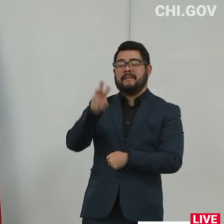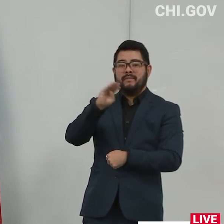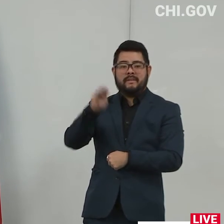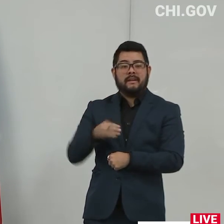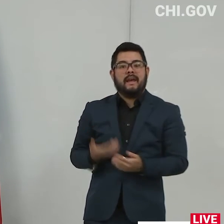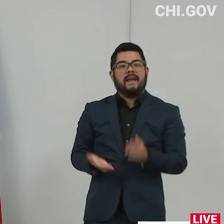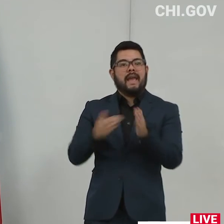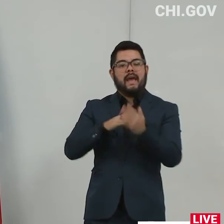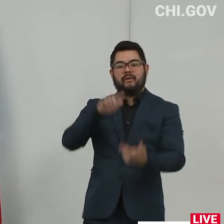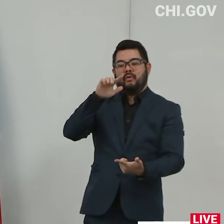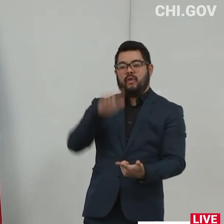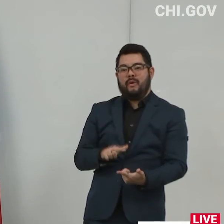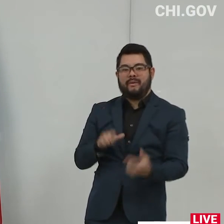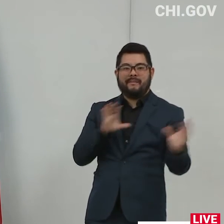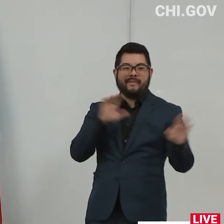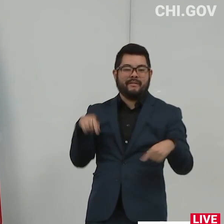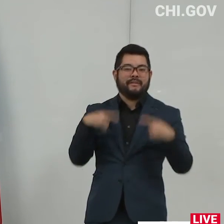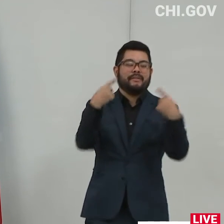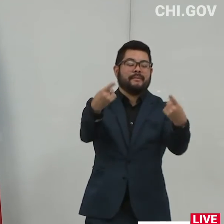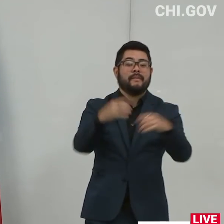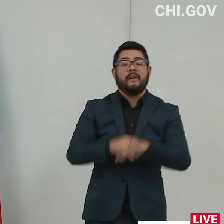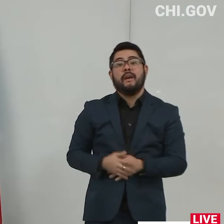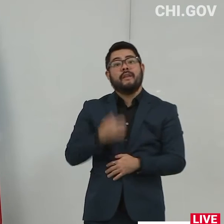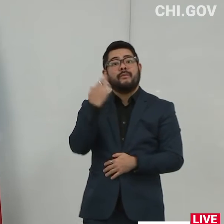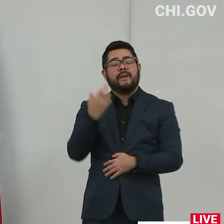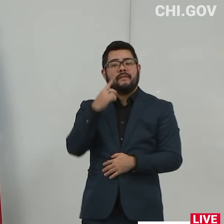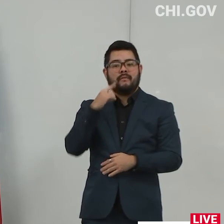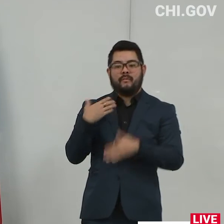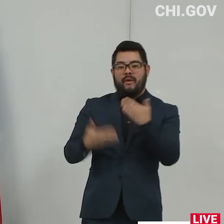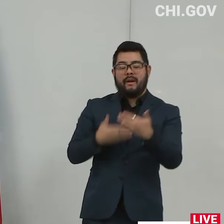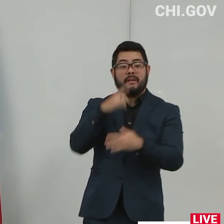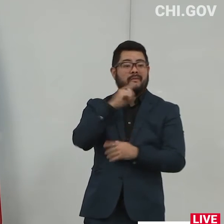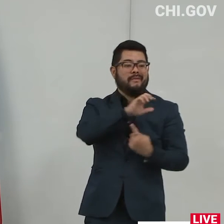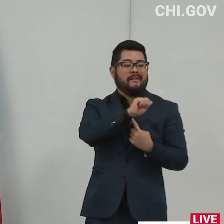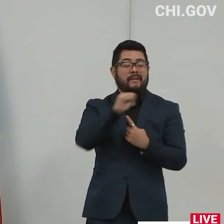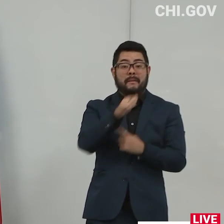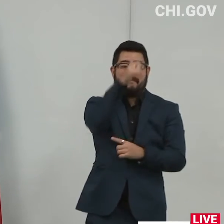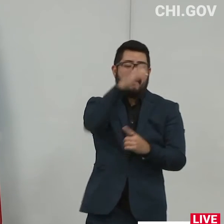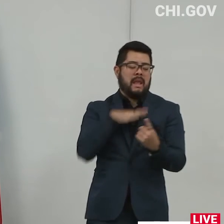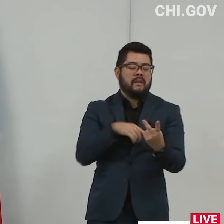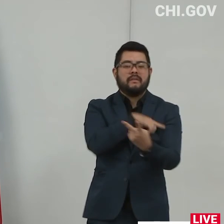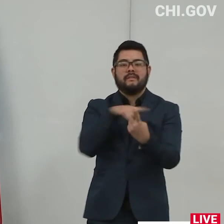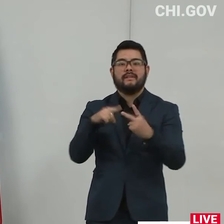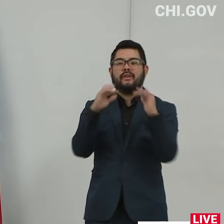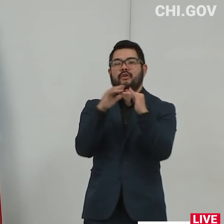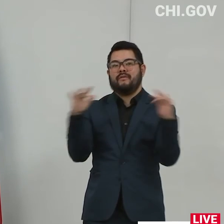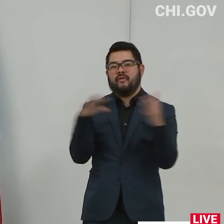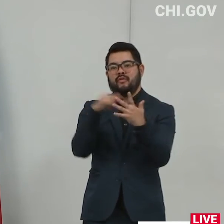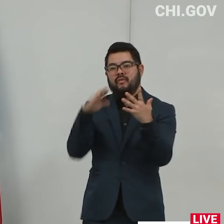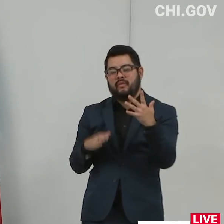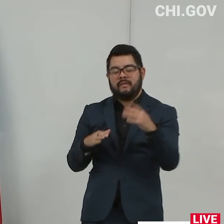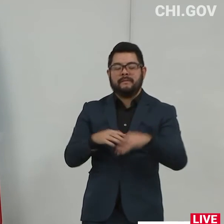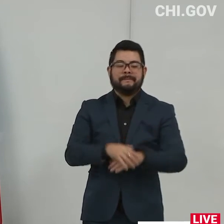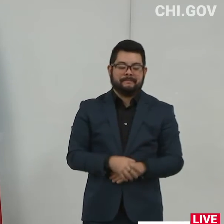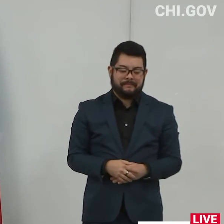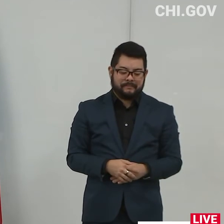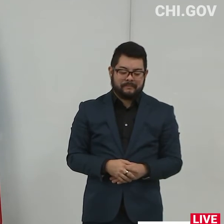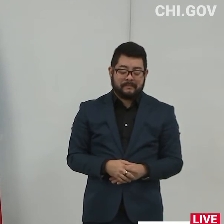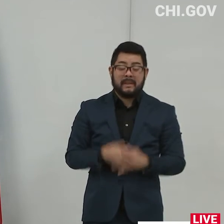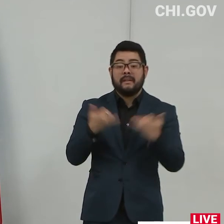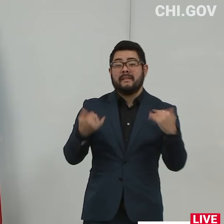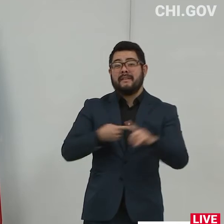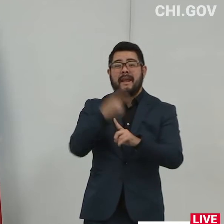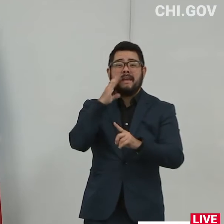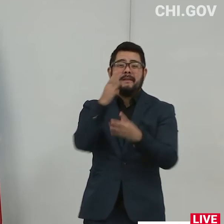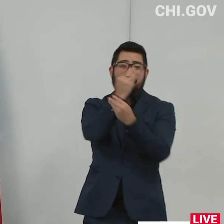low. And again, this is being driven by progress among African American males as well as our diverse learners. Today's news provides